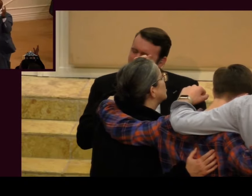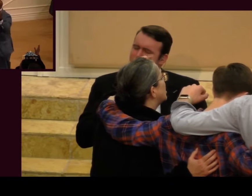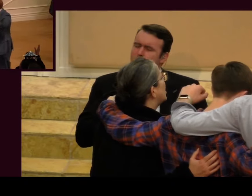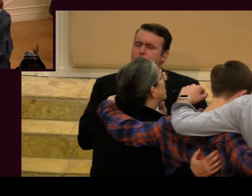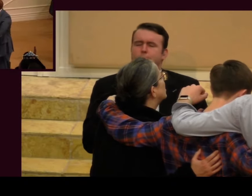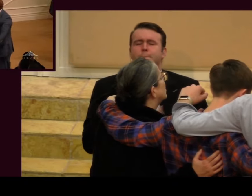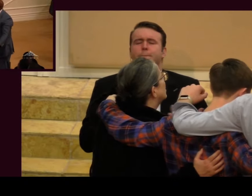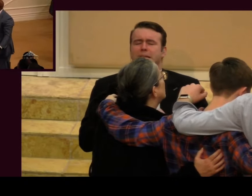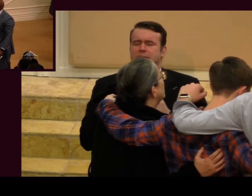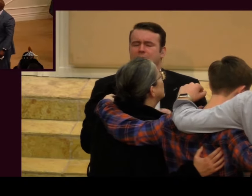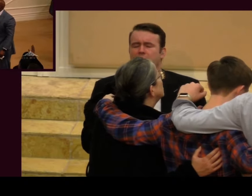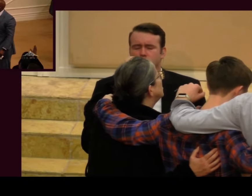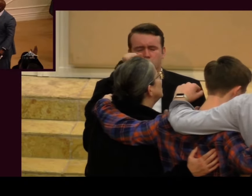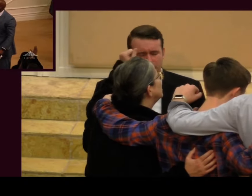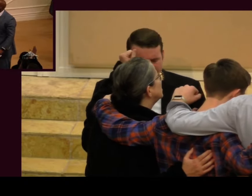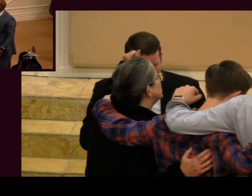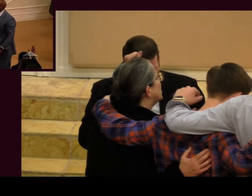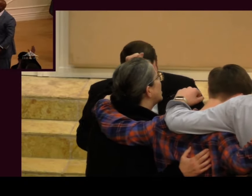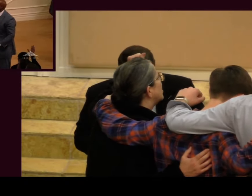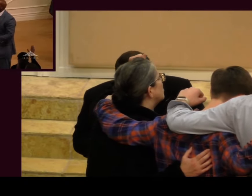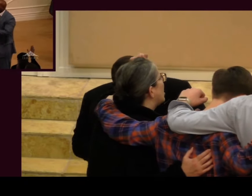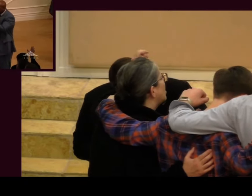I feel peace in this house right now.